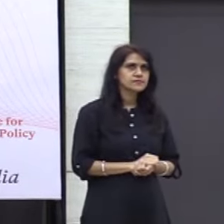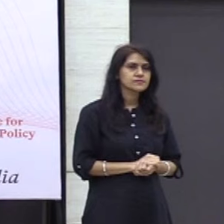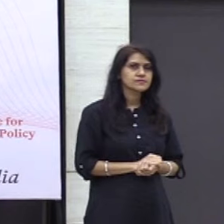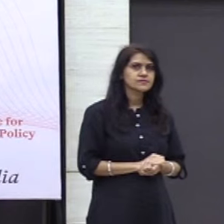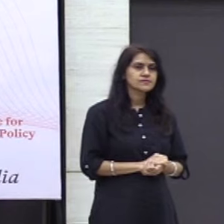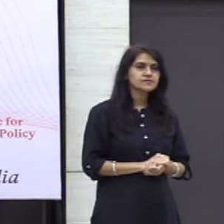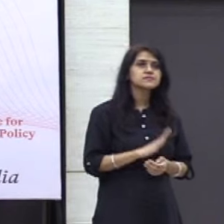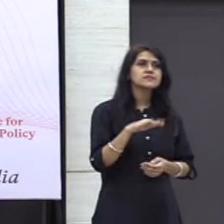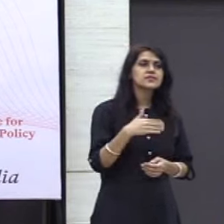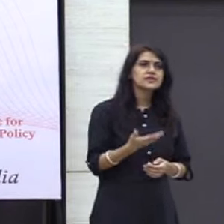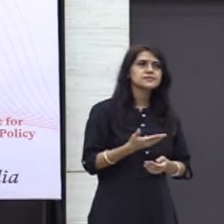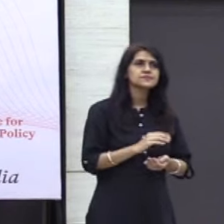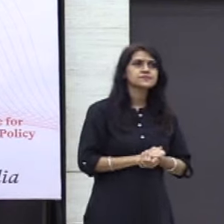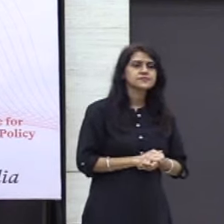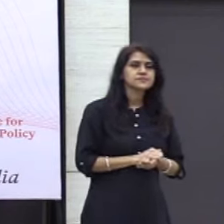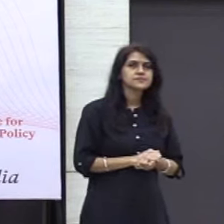And then,